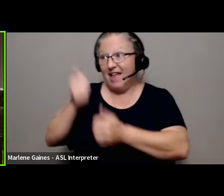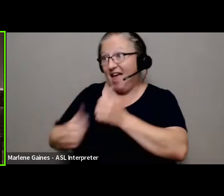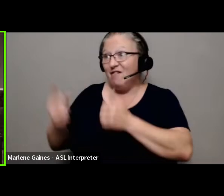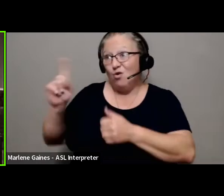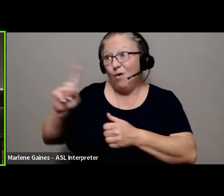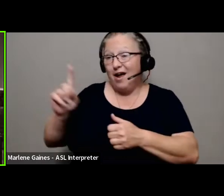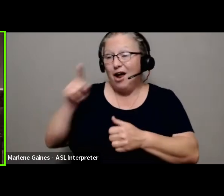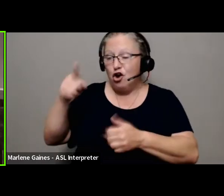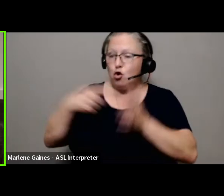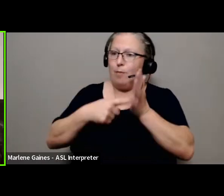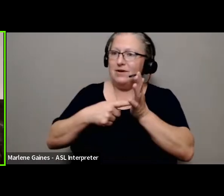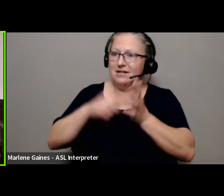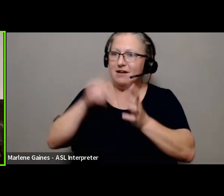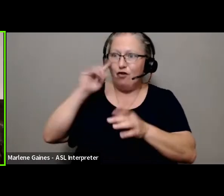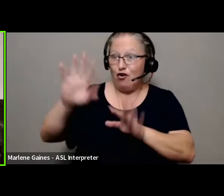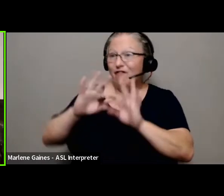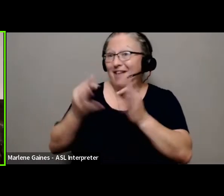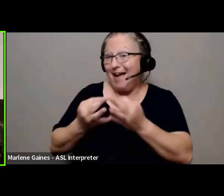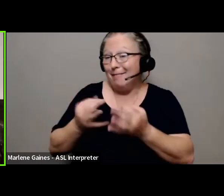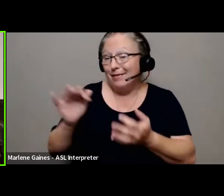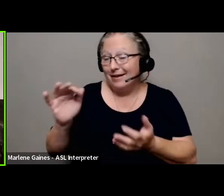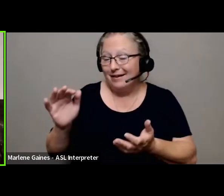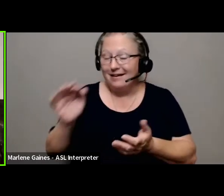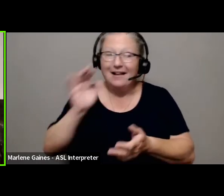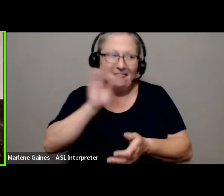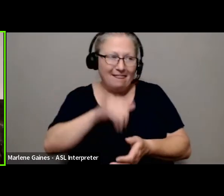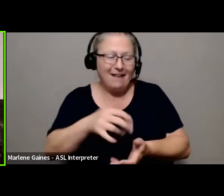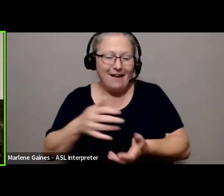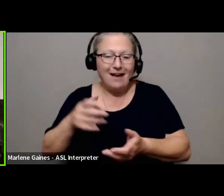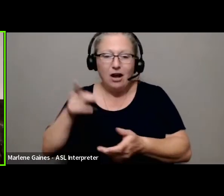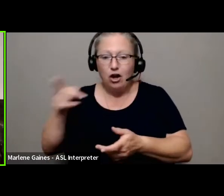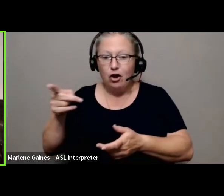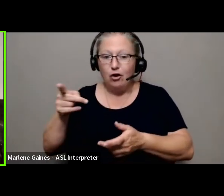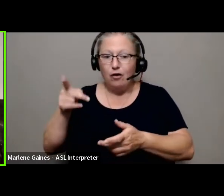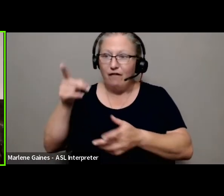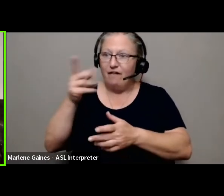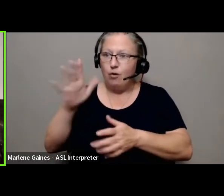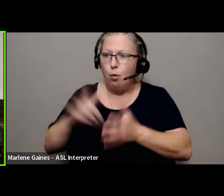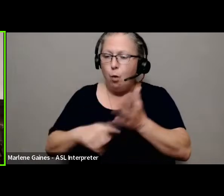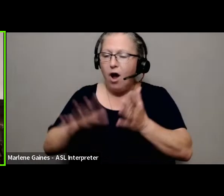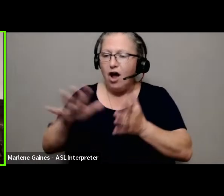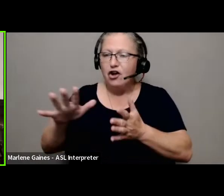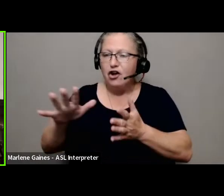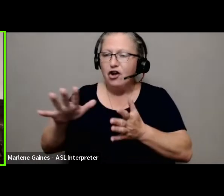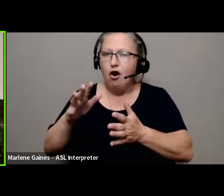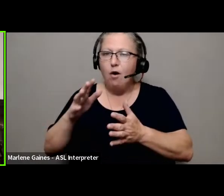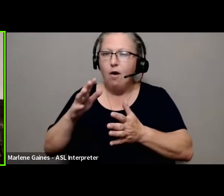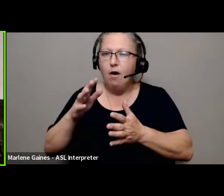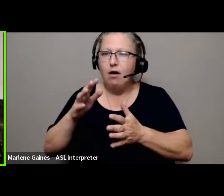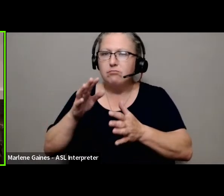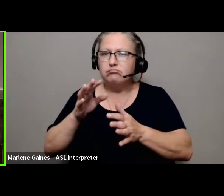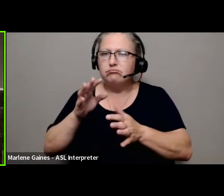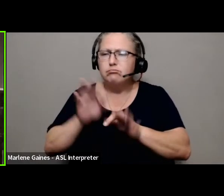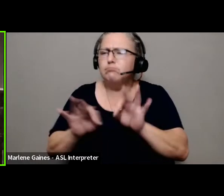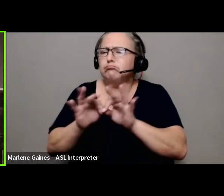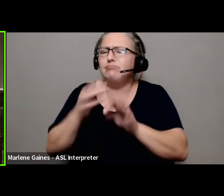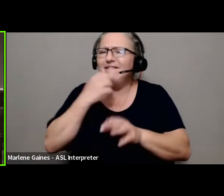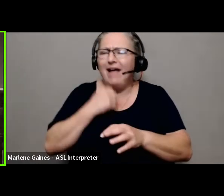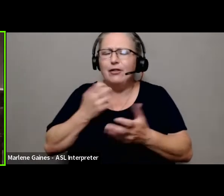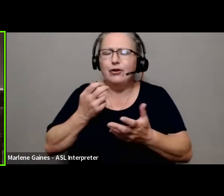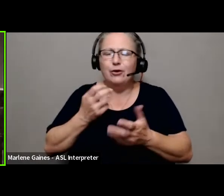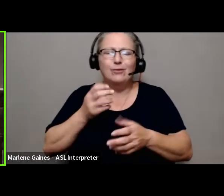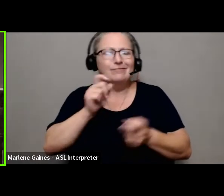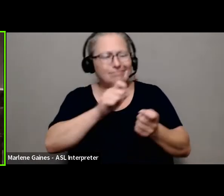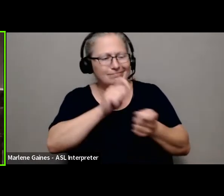a representation of your family. That's exactly it. Yeah. Of your values. Yeah. Yeah, exactly. Yeah. So,